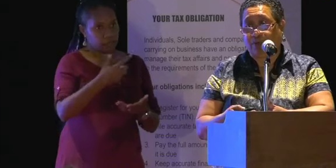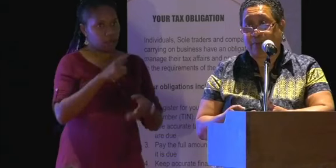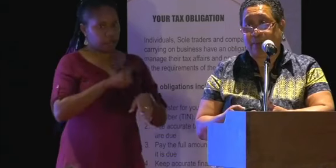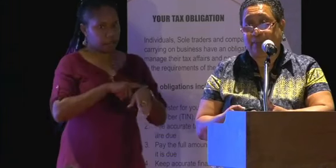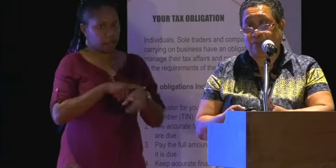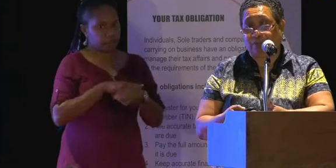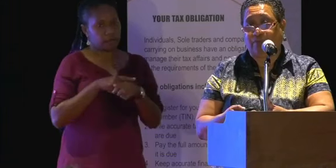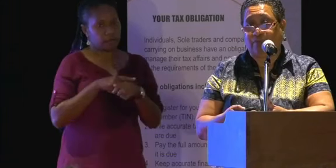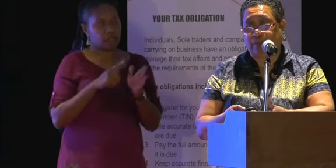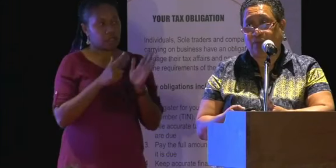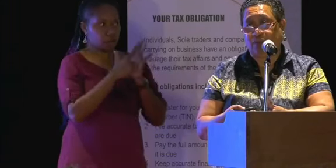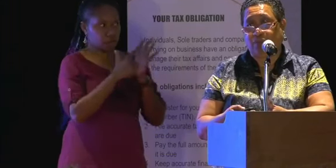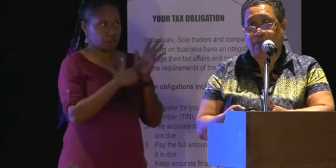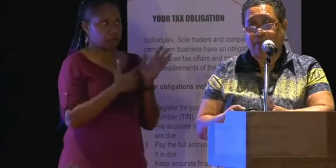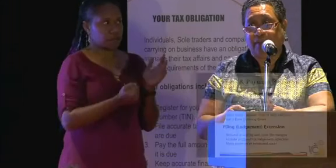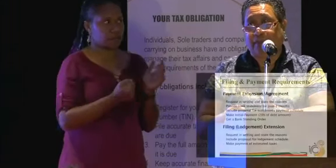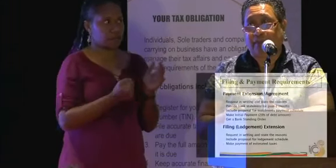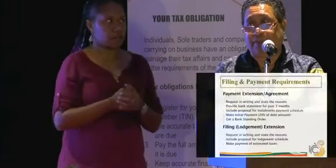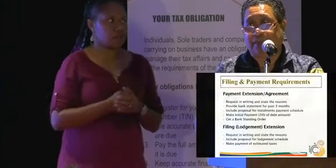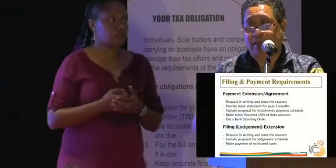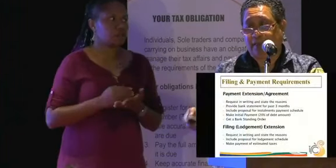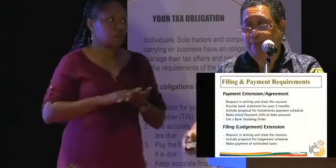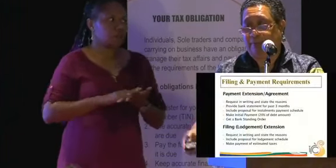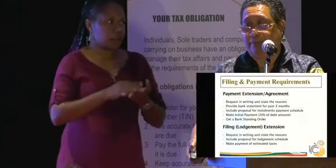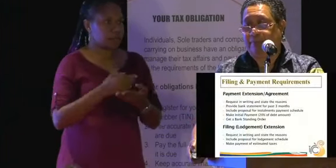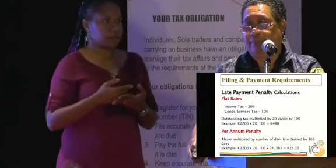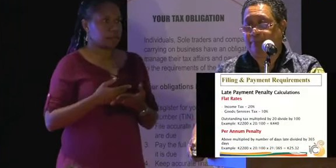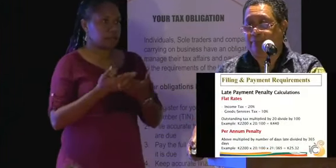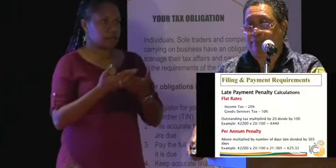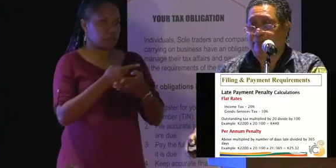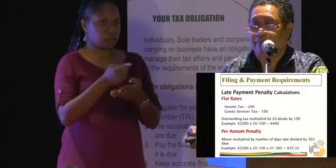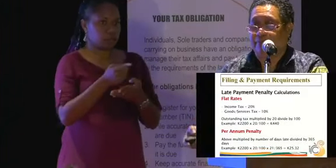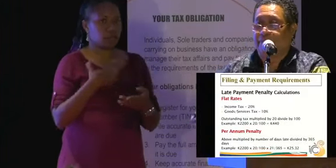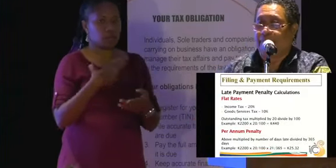supporting documents that you provide to the IRC.